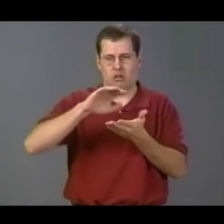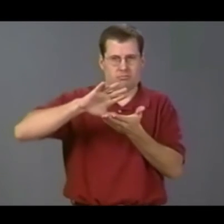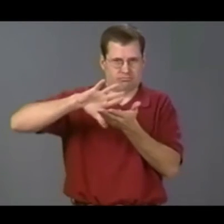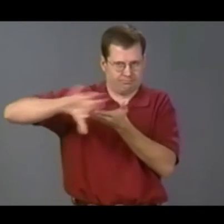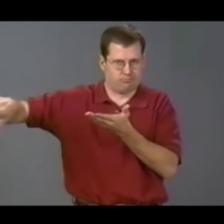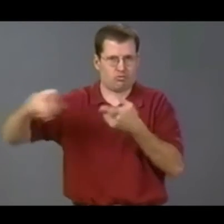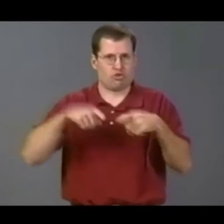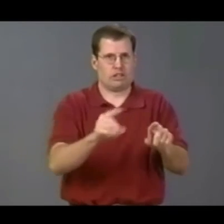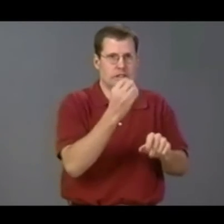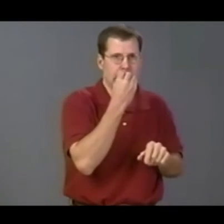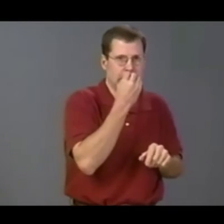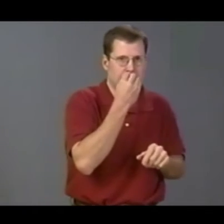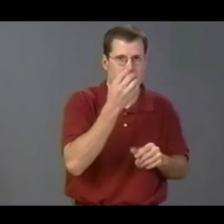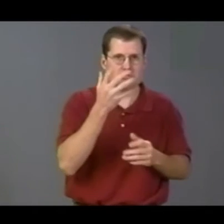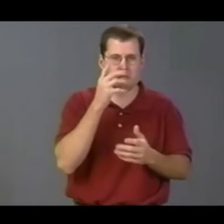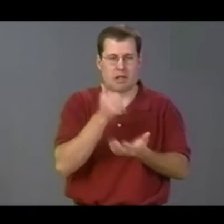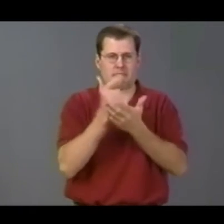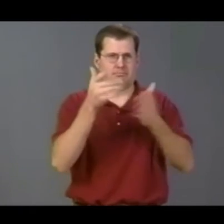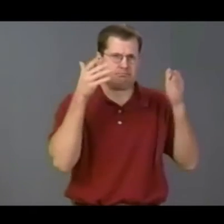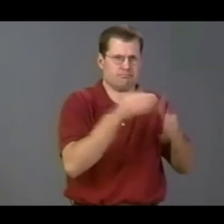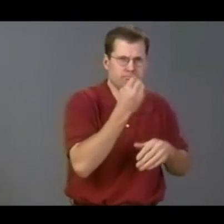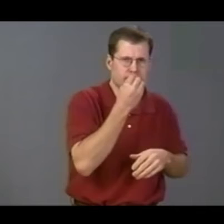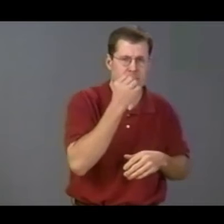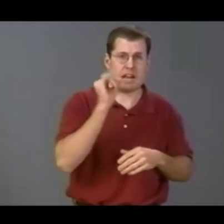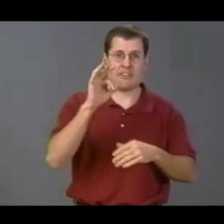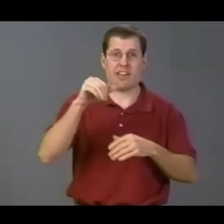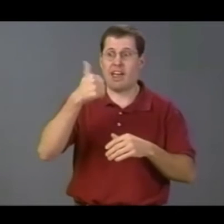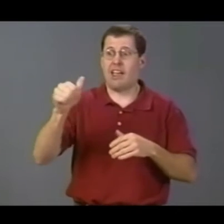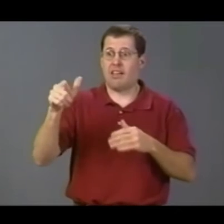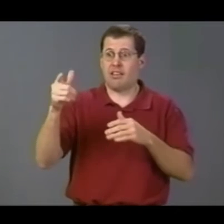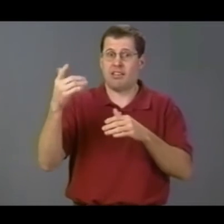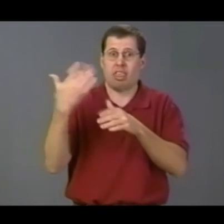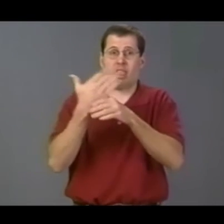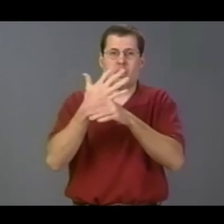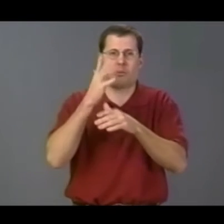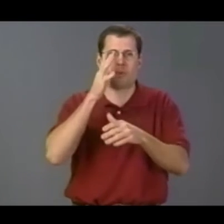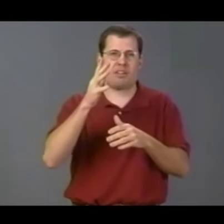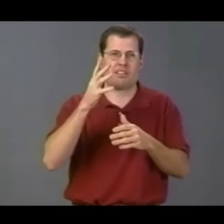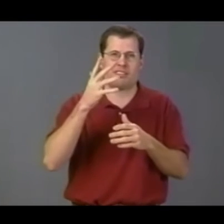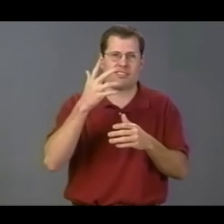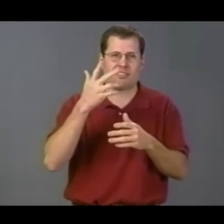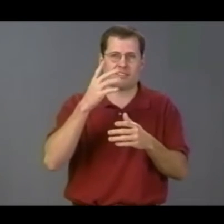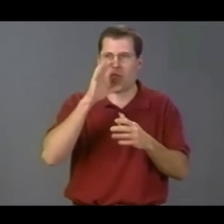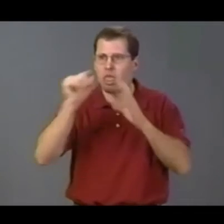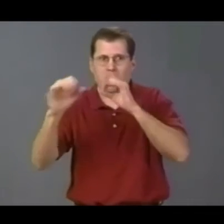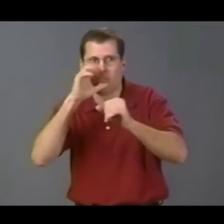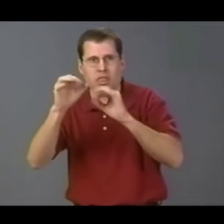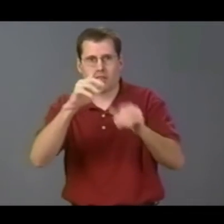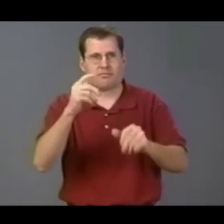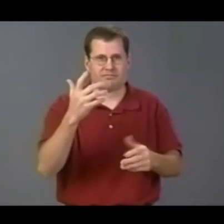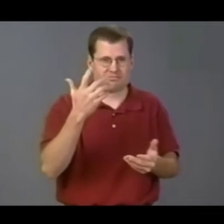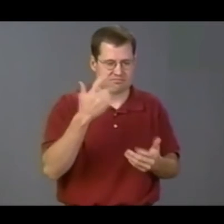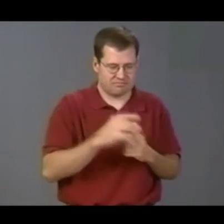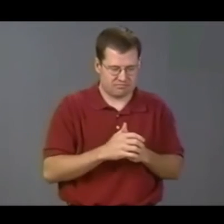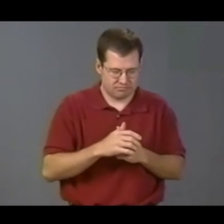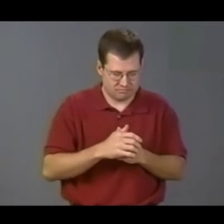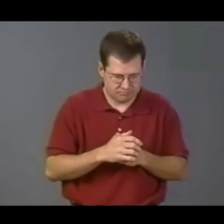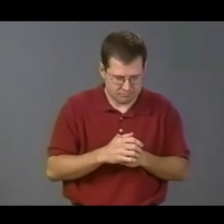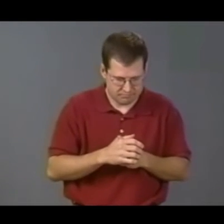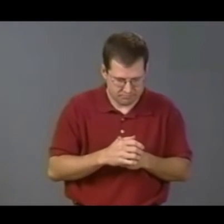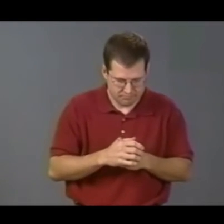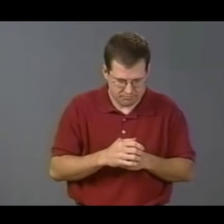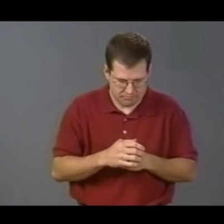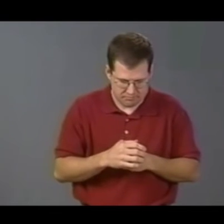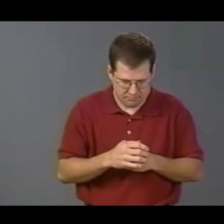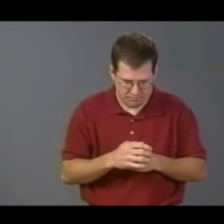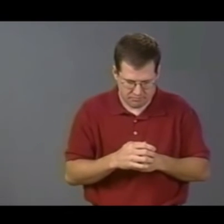with toys or watching TV or reading books, nope, put it aside. And during dinner, no, nothing